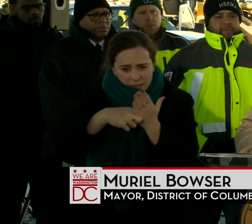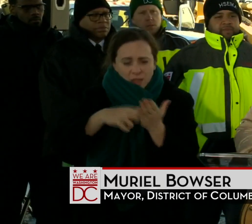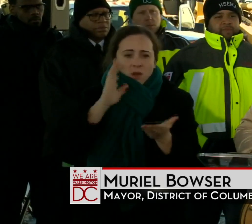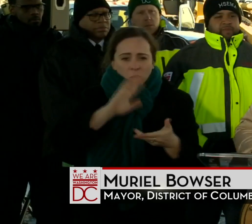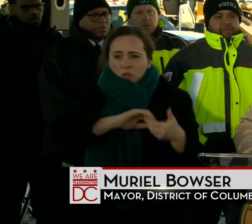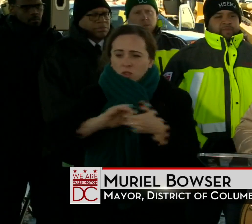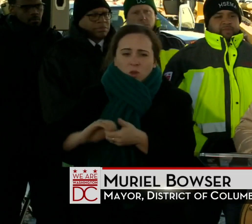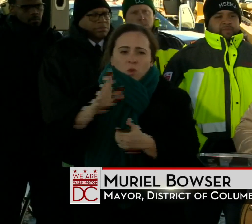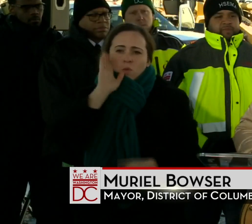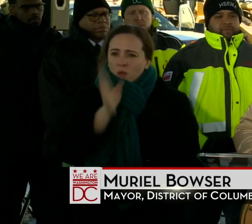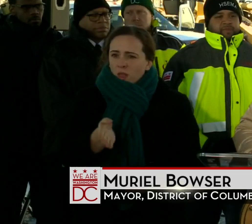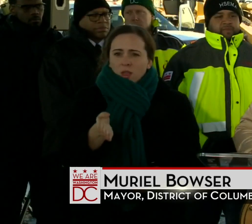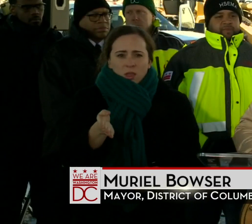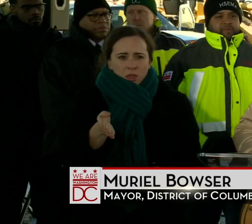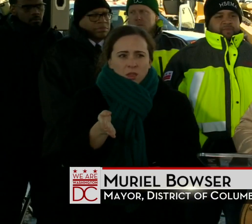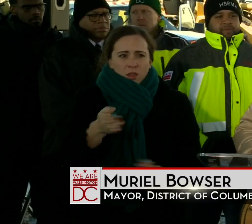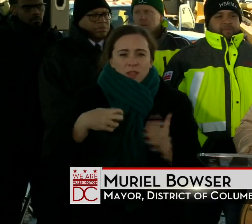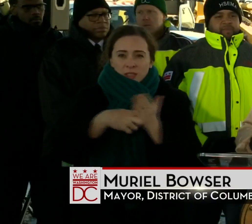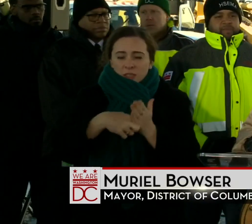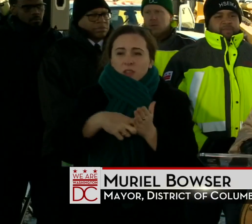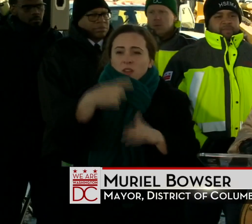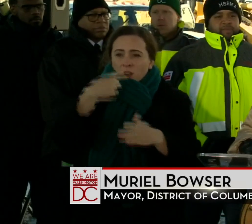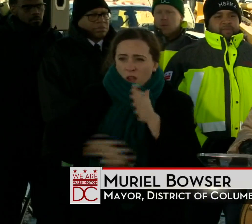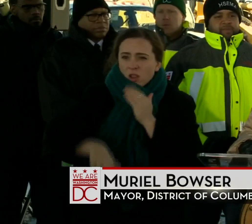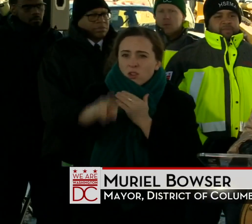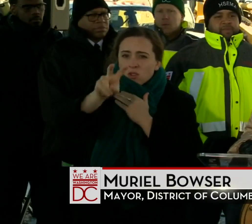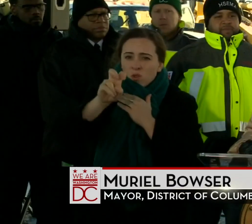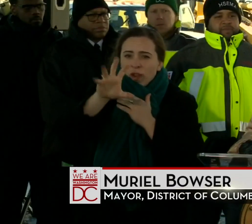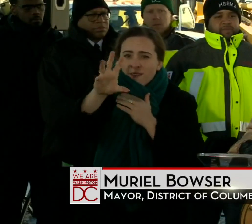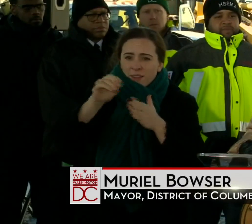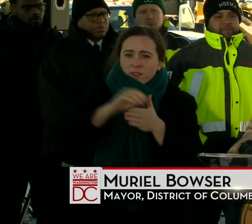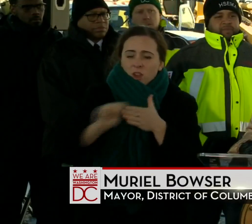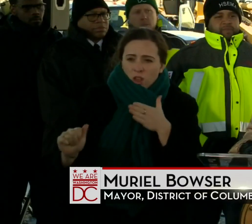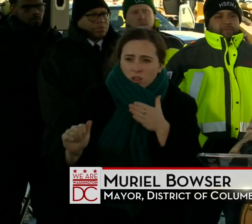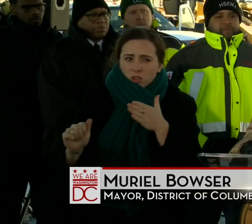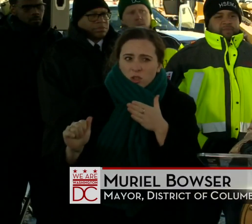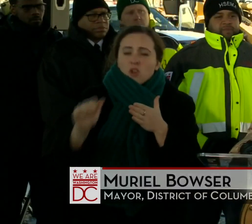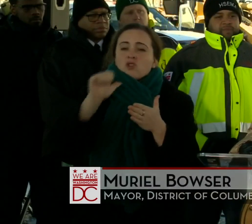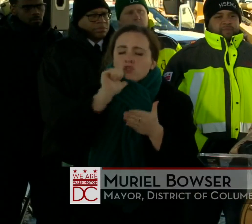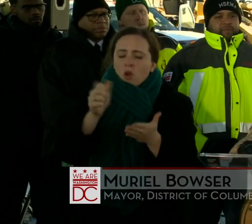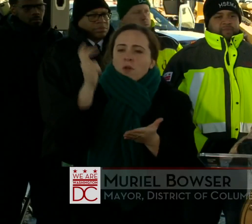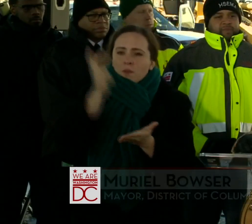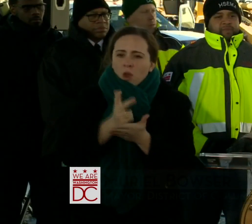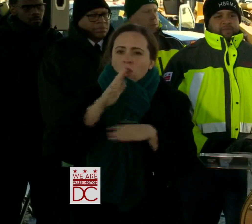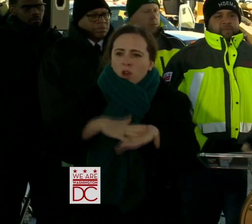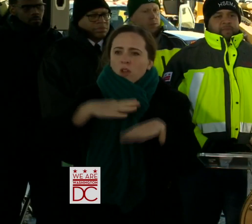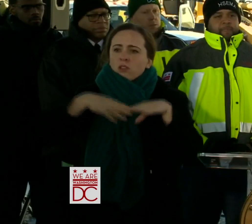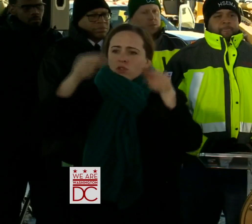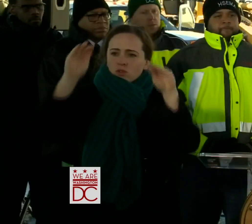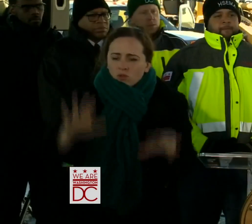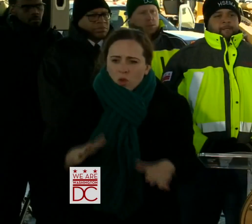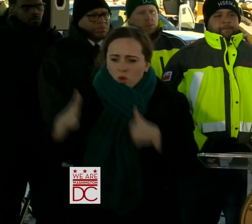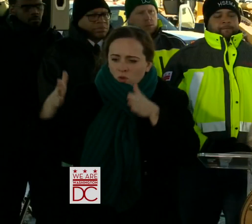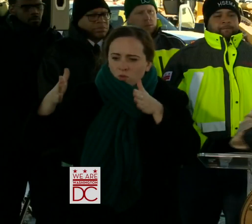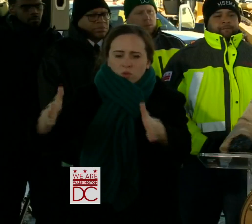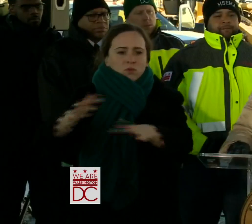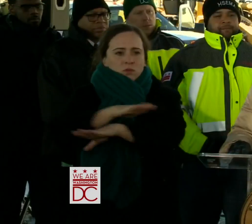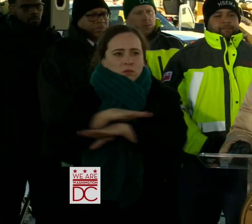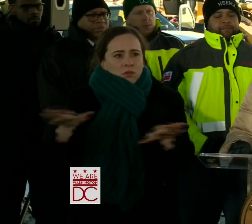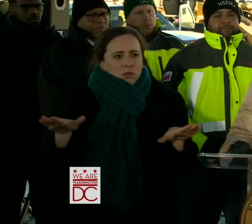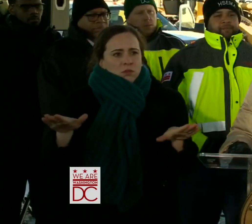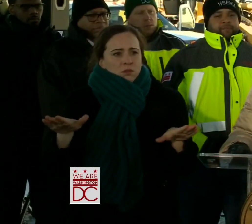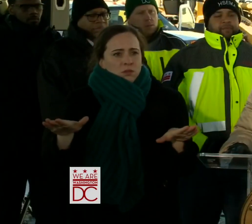and you will be towed. The tickets are $250. Do not park on snow emergency routes.